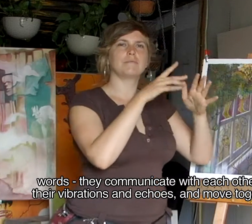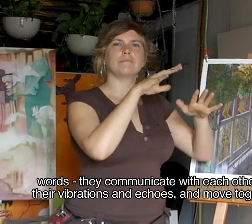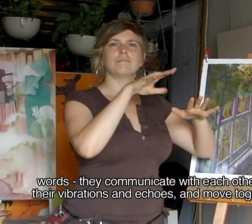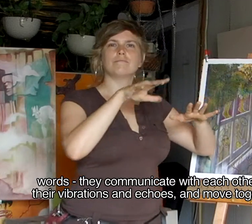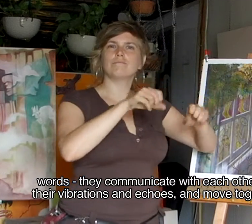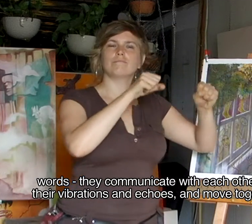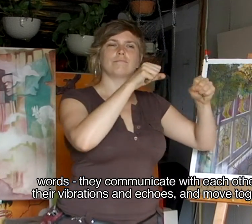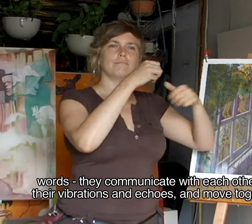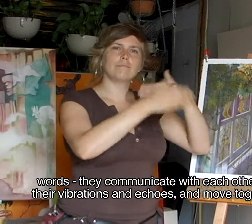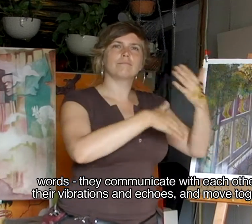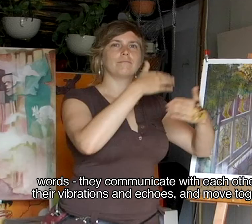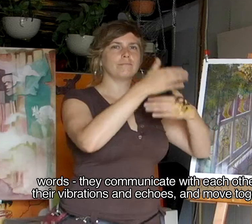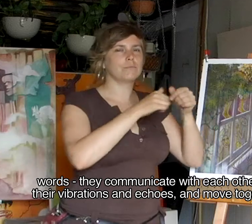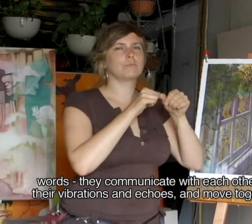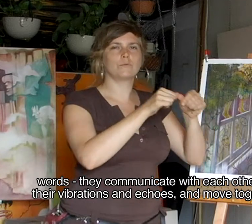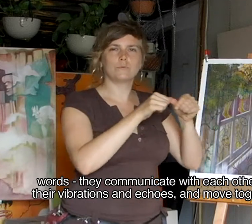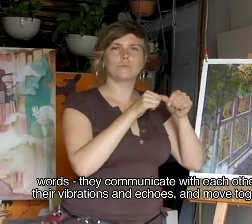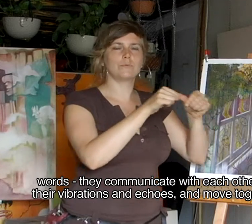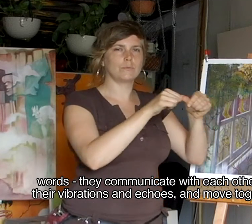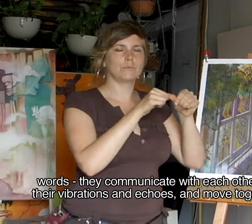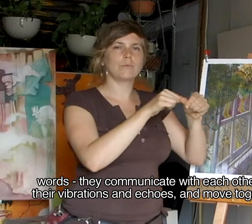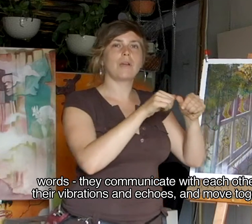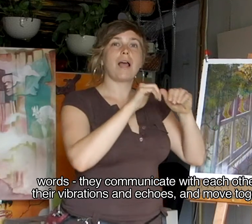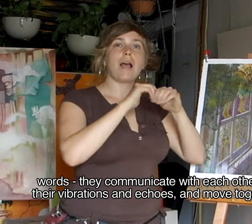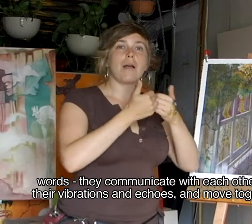in the water swimming together as a group.